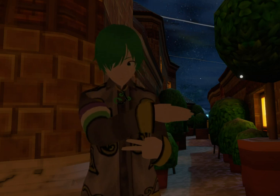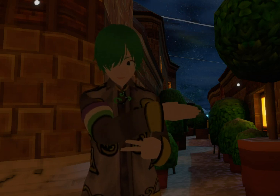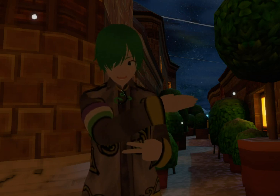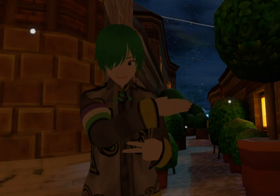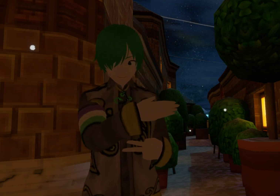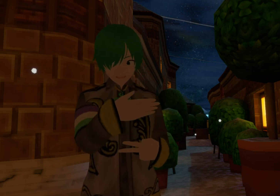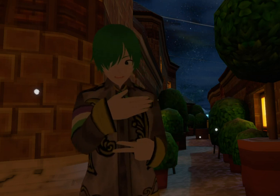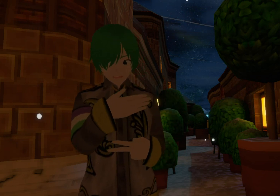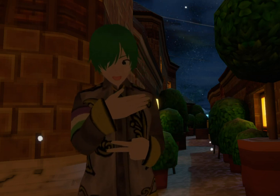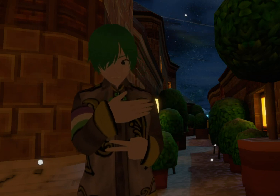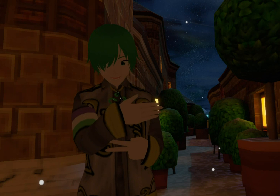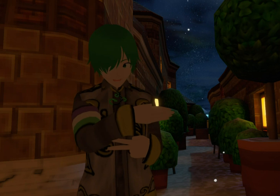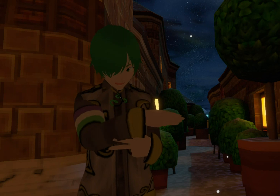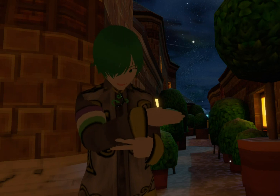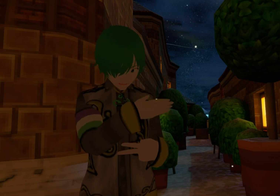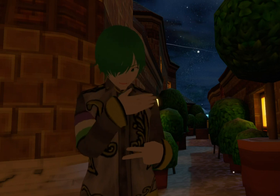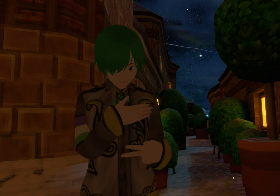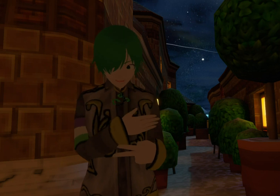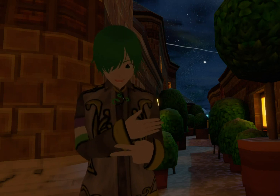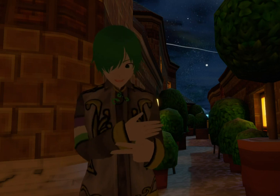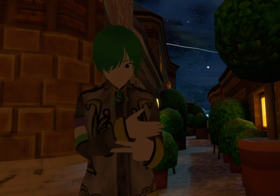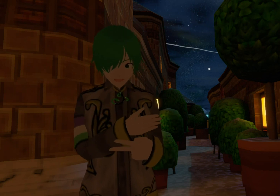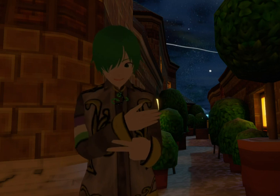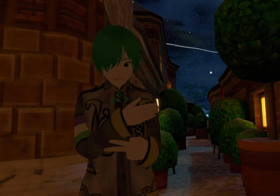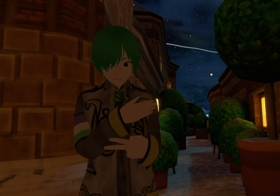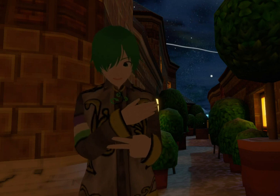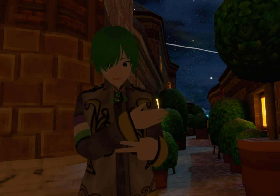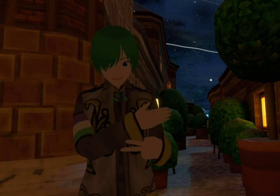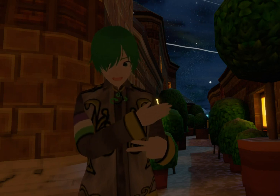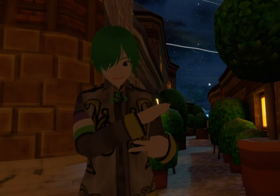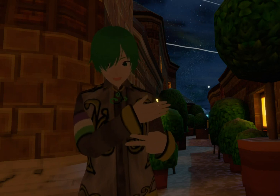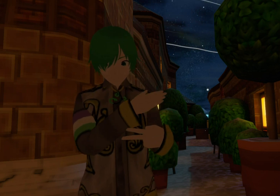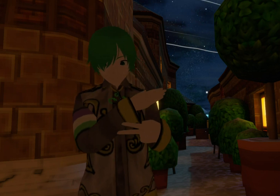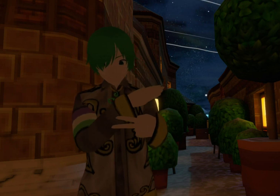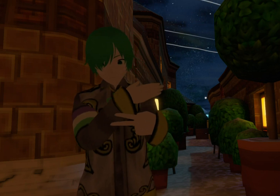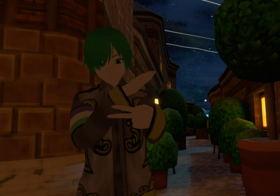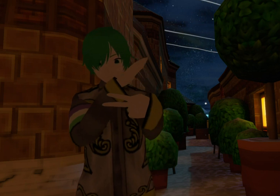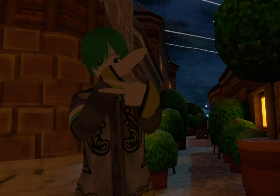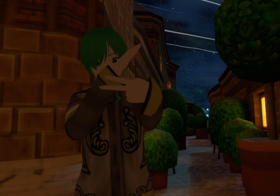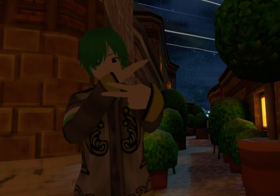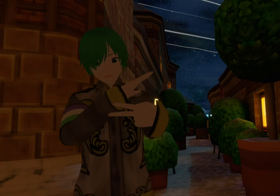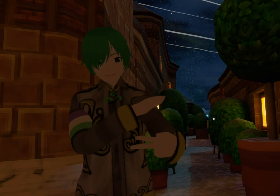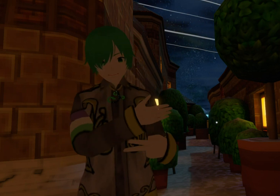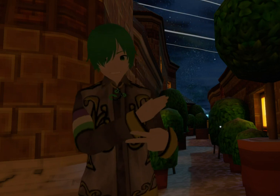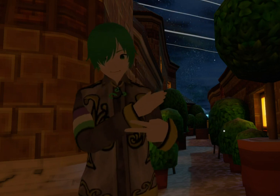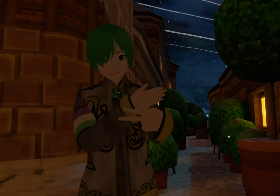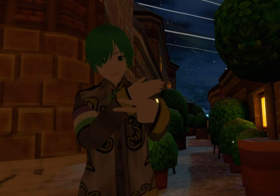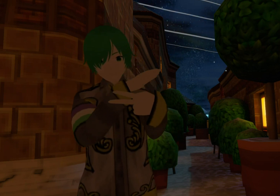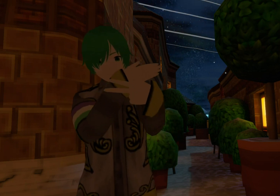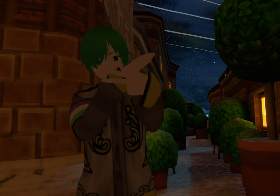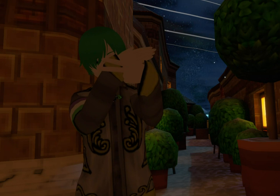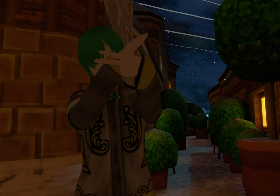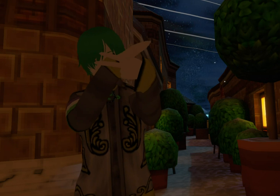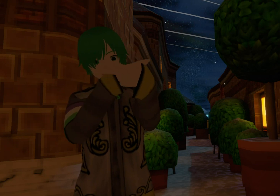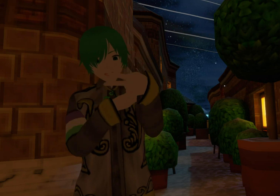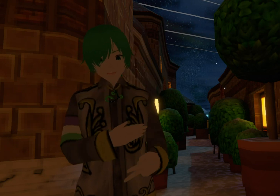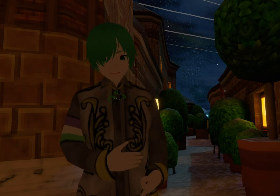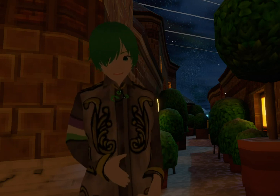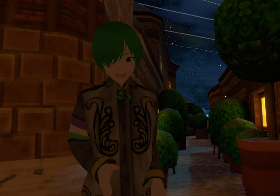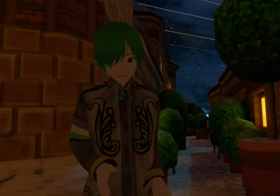the trackers are. Let's see. Can I fake that with going in front of it or behind it? That's almost better. That's almost better for helicopter